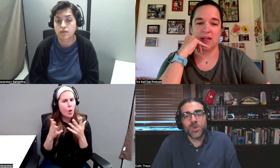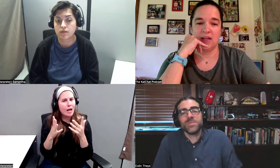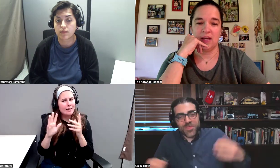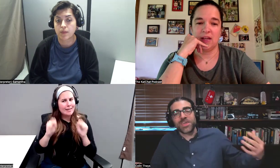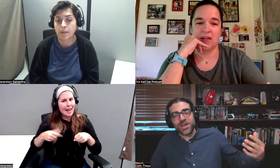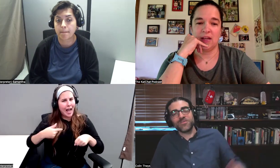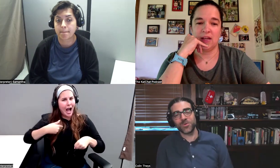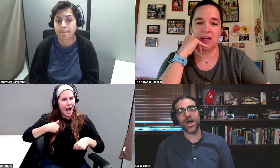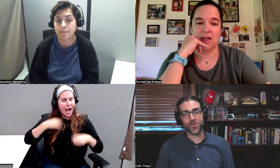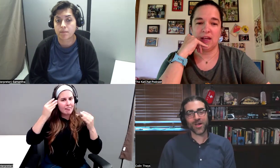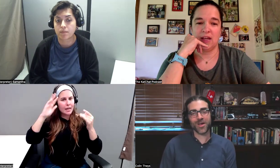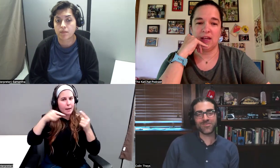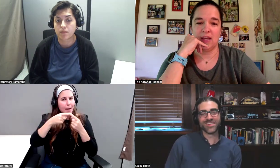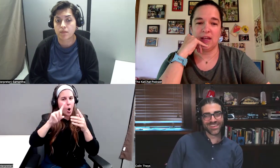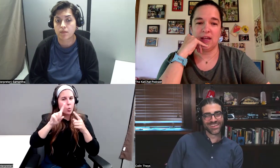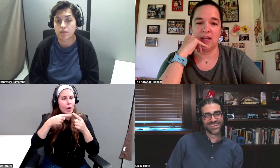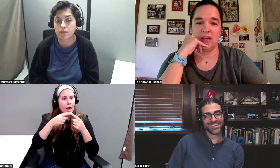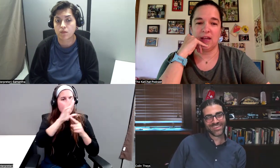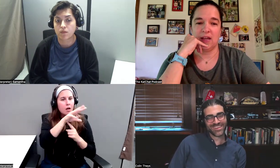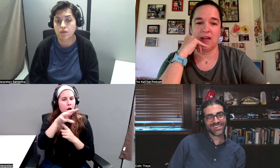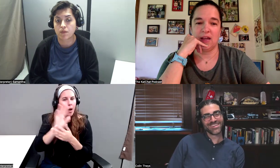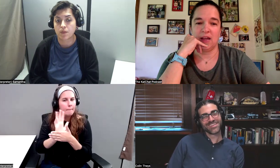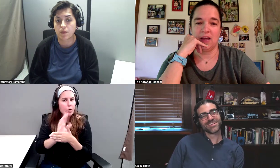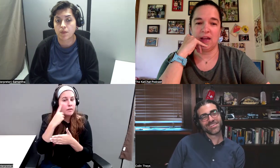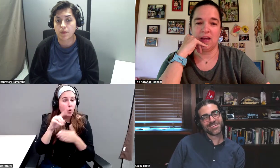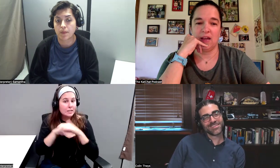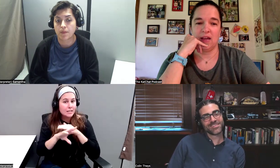what should we be thinking of that we're not aware of?